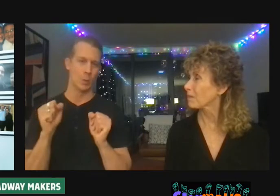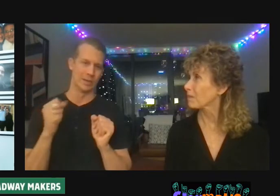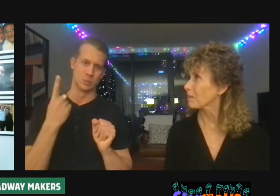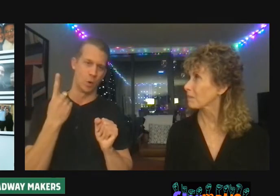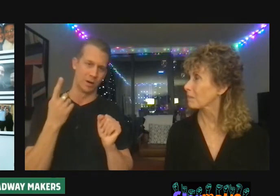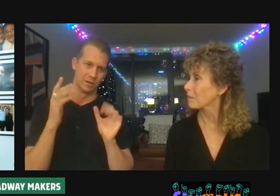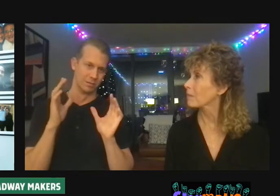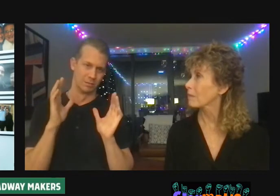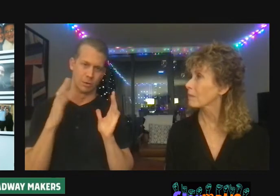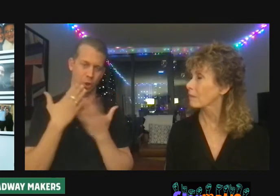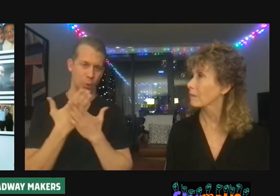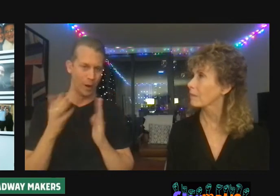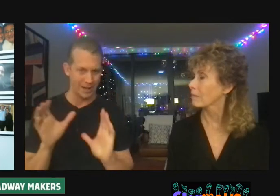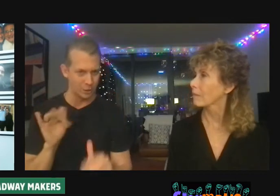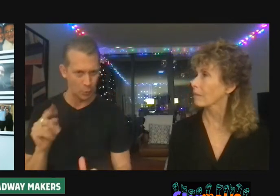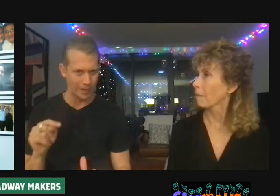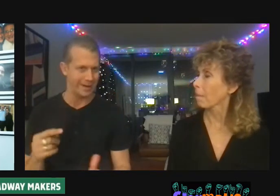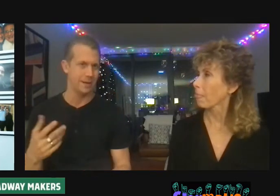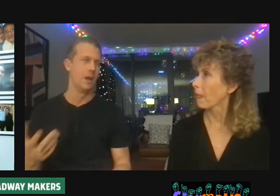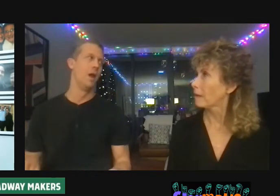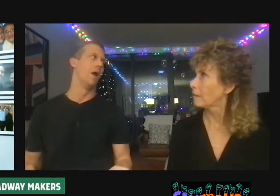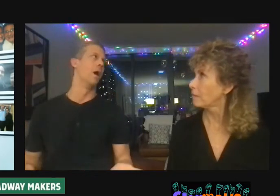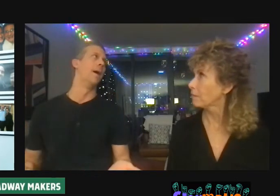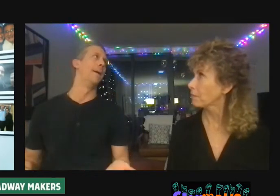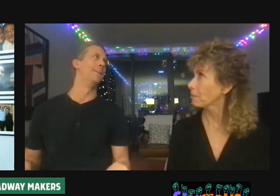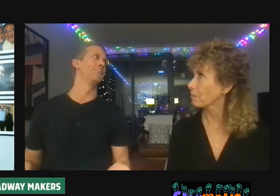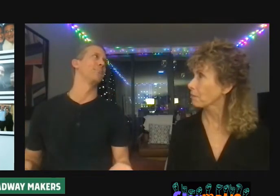Working out is one good way to do it.